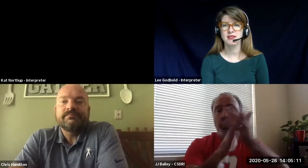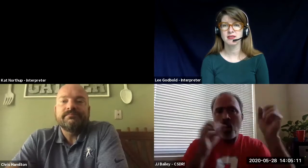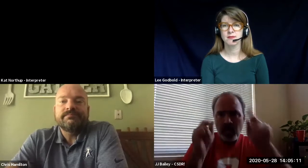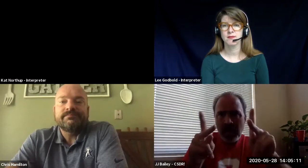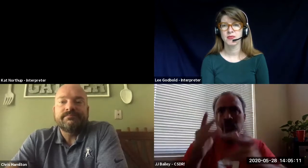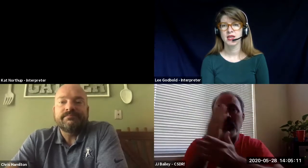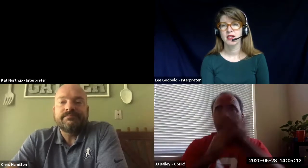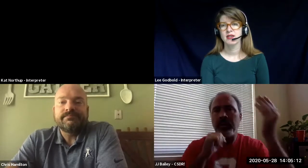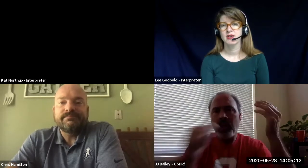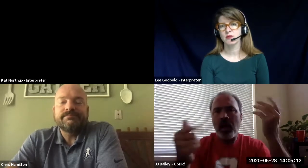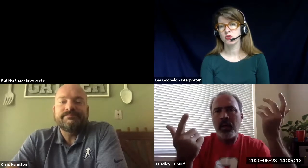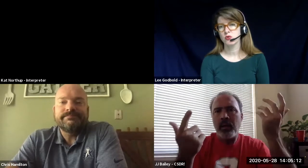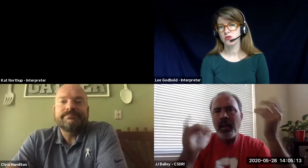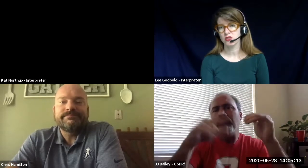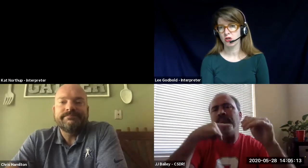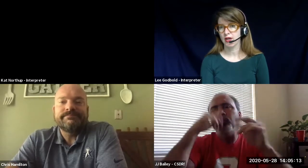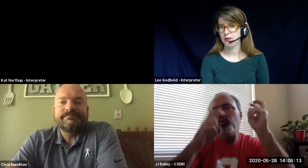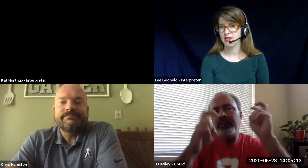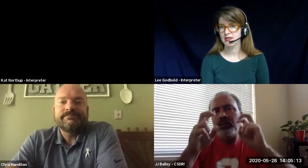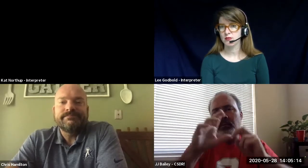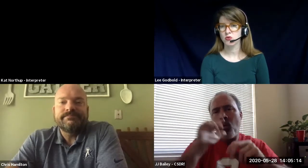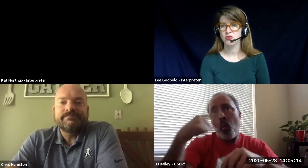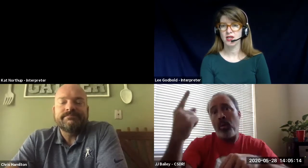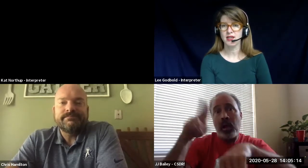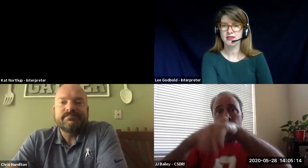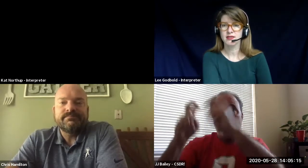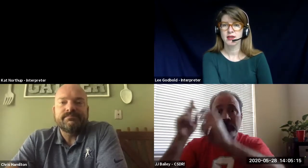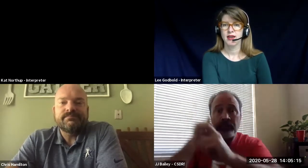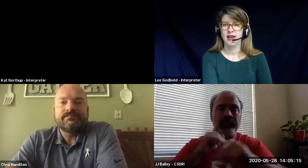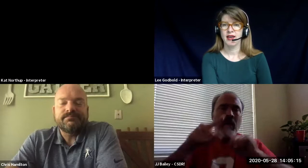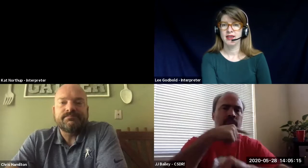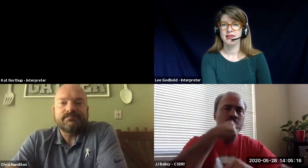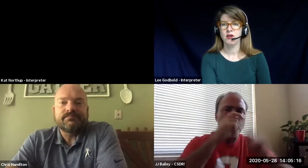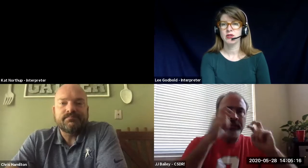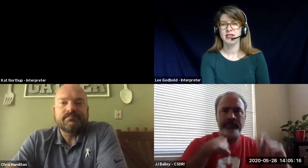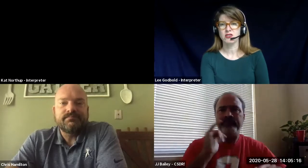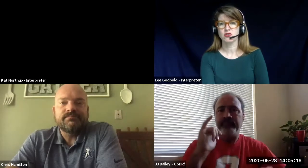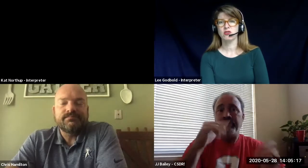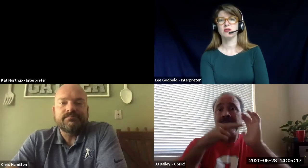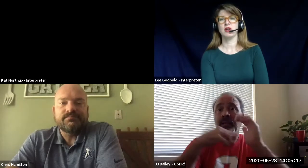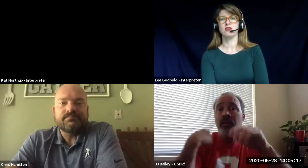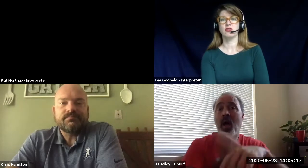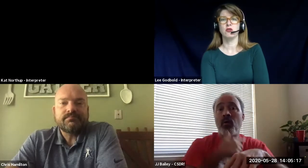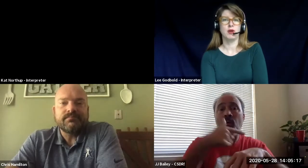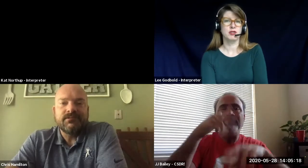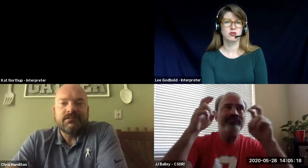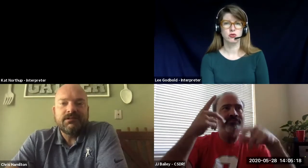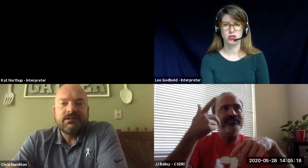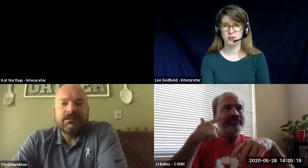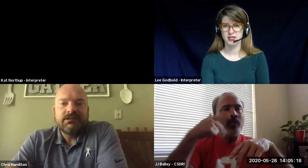tournaments, some schools are okay with it, some schools are not. And not only national tournaments, but also public school tournaments